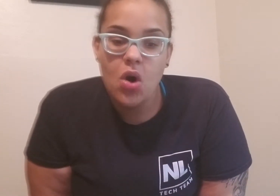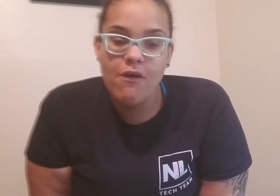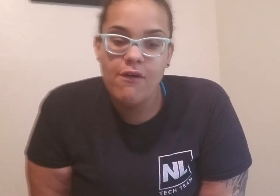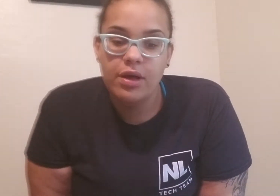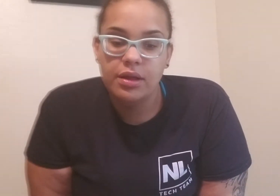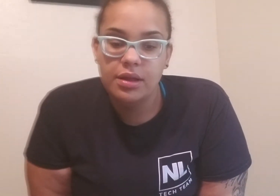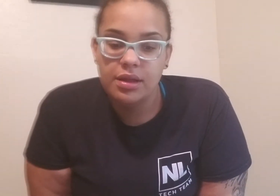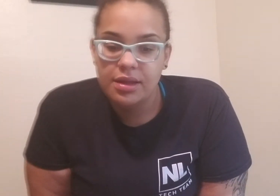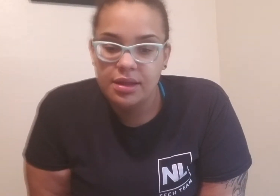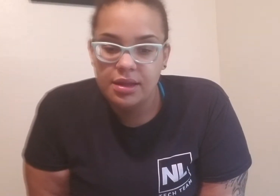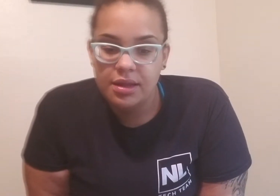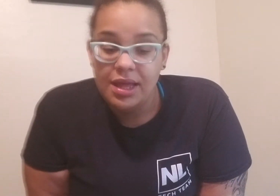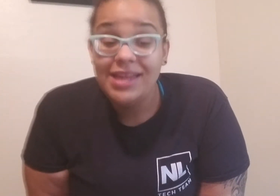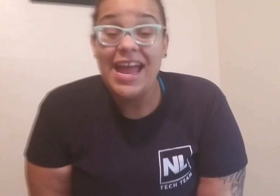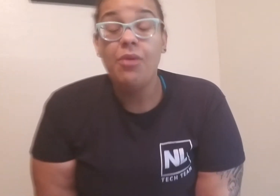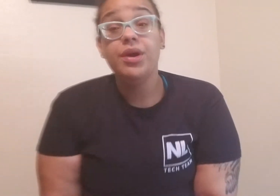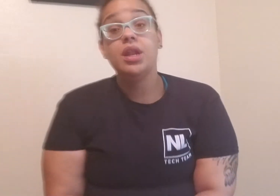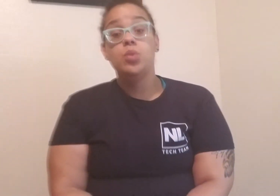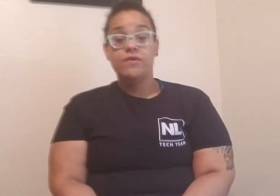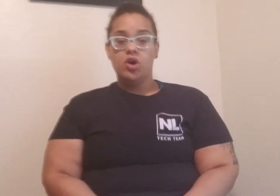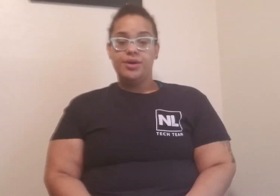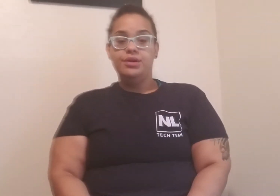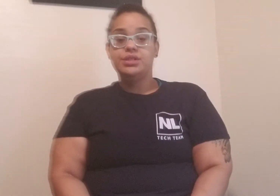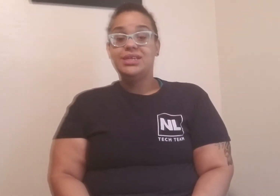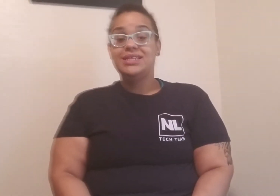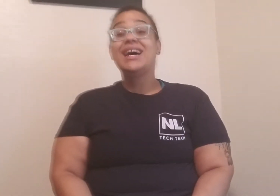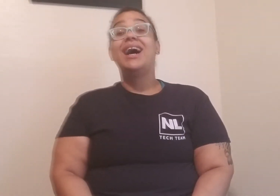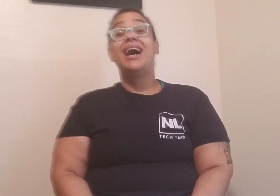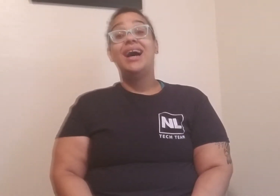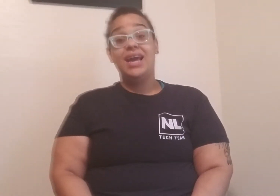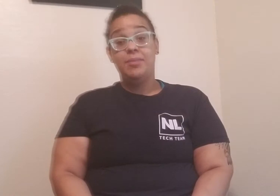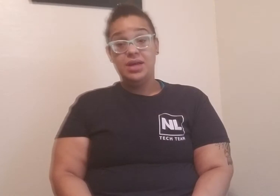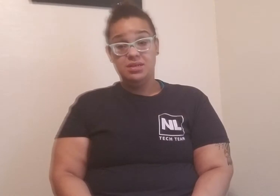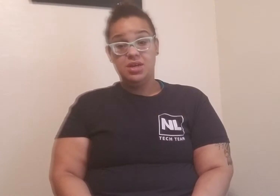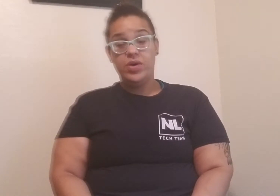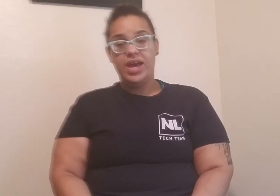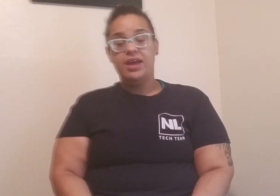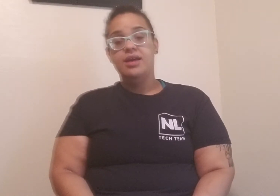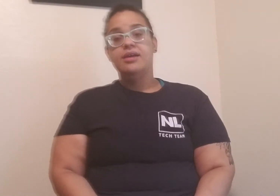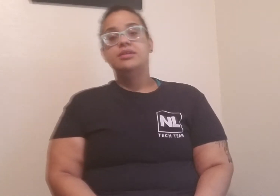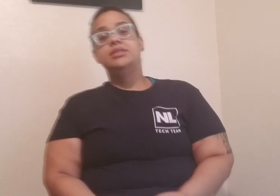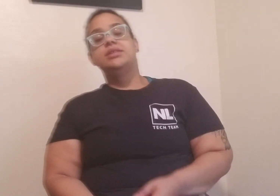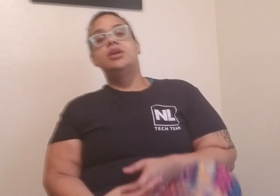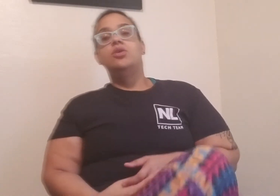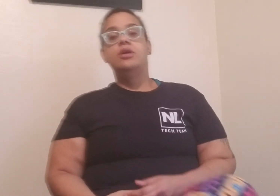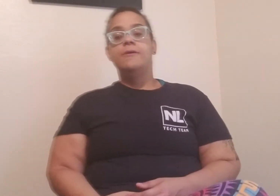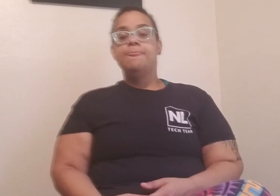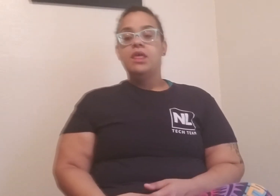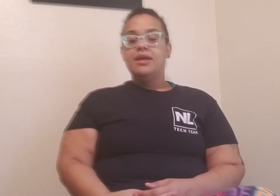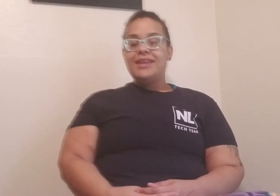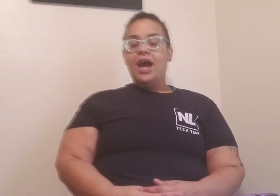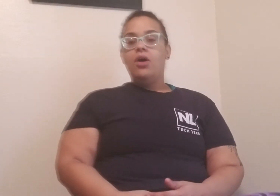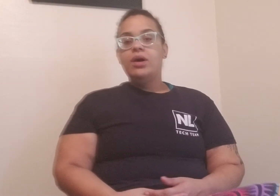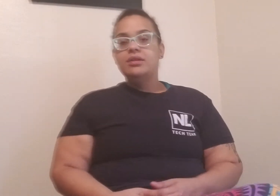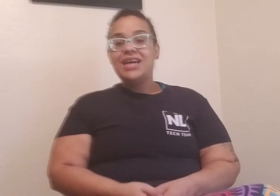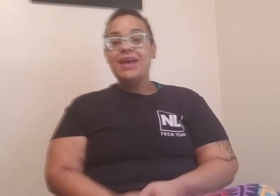so now we're going to move on to time. Okay, so now time is